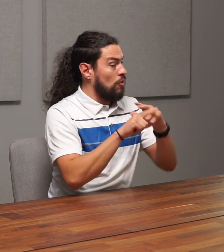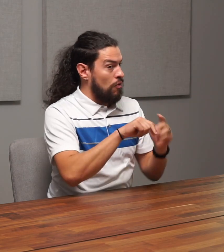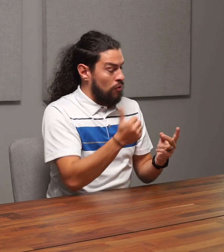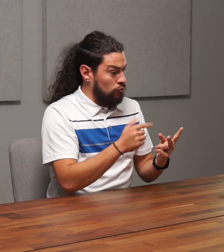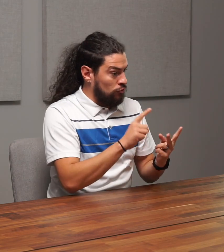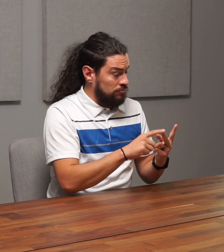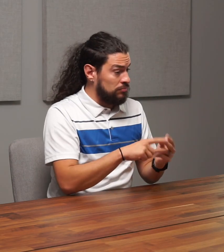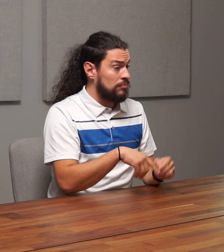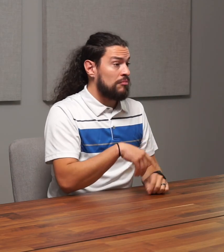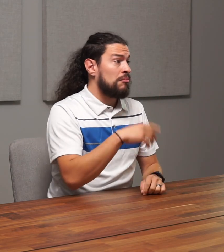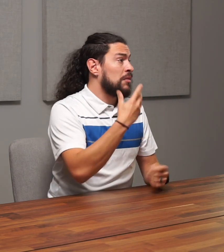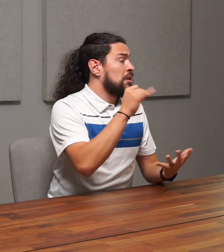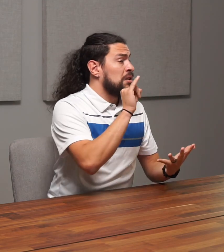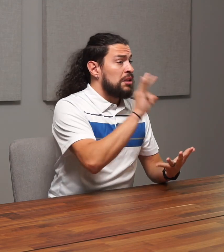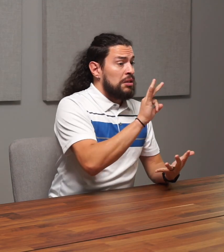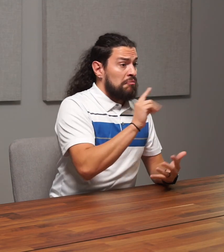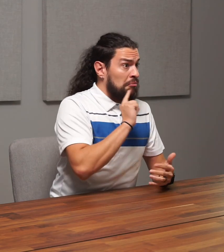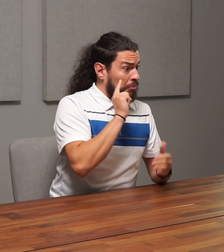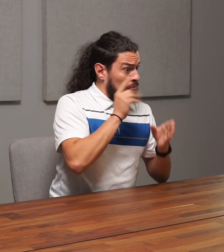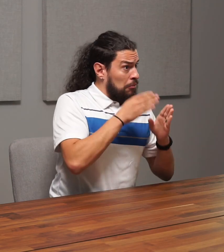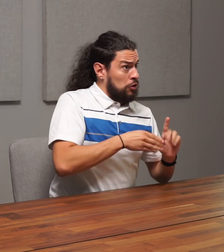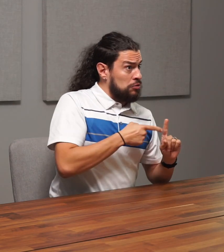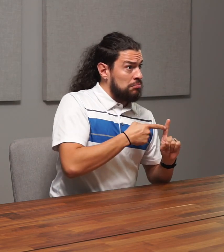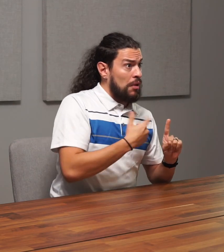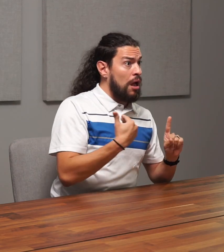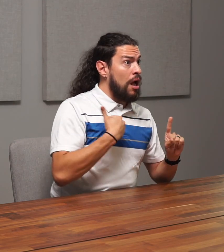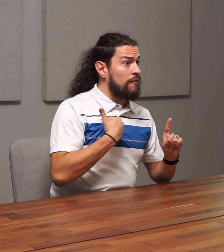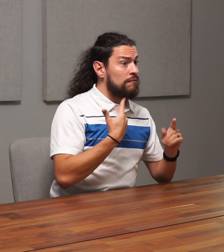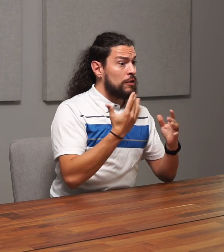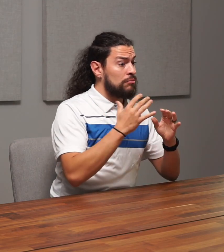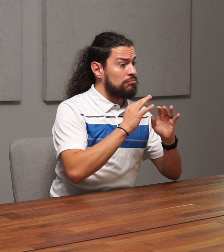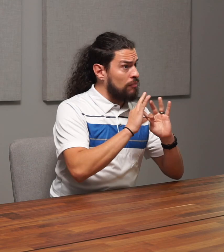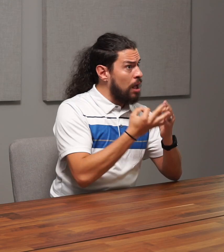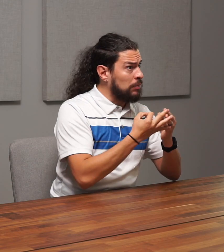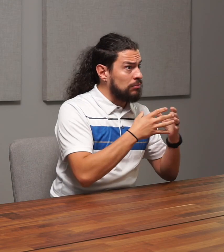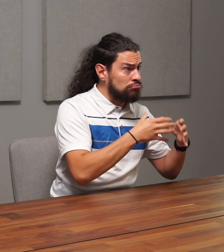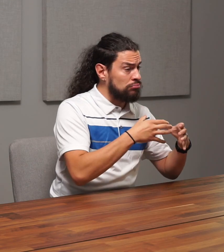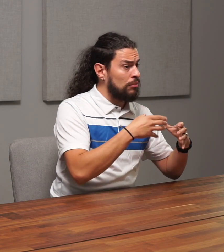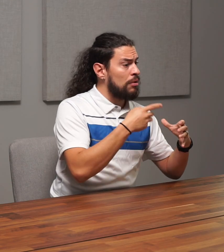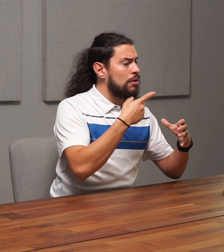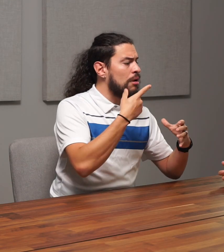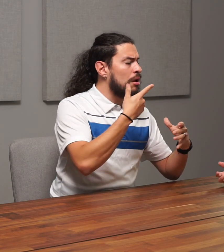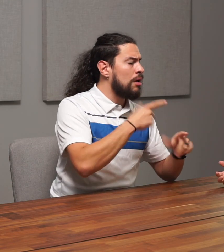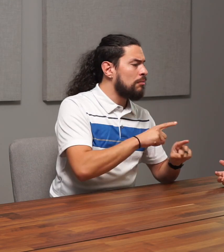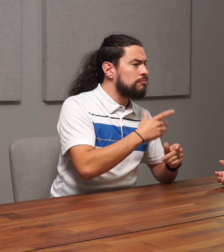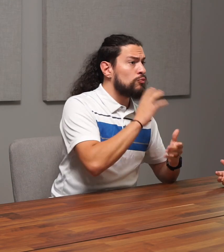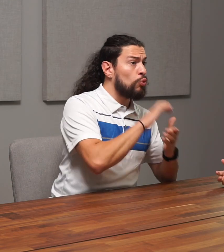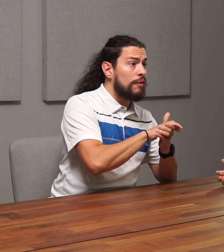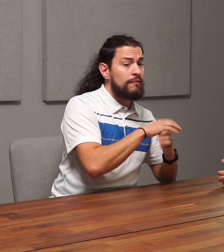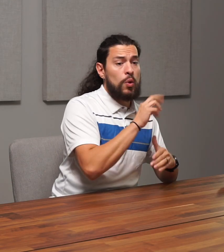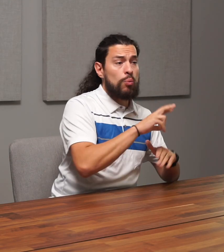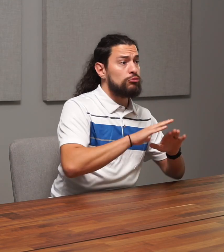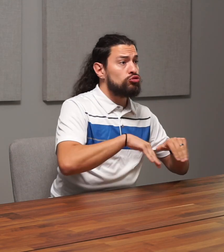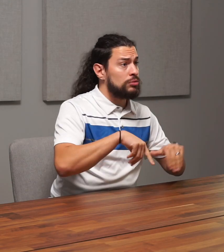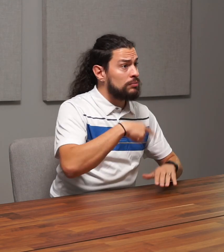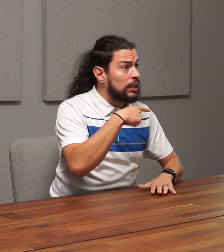another thing I just thought of as well is let's say a deaf person has their family with them and there might be maybe